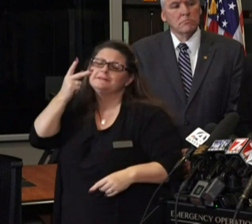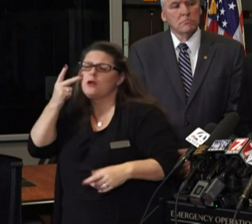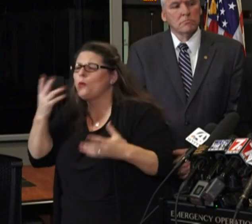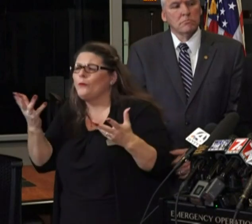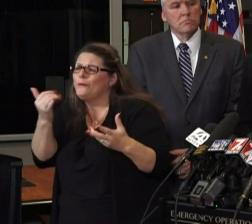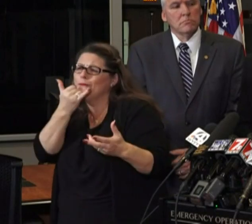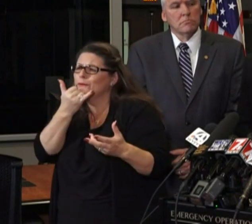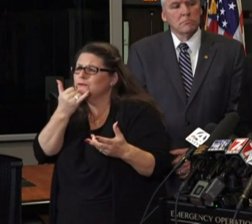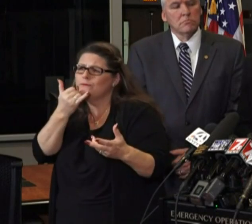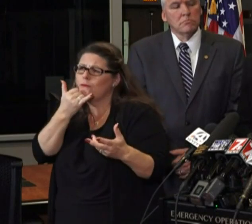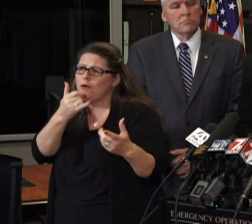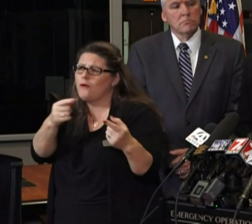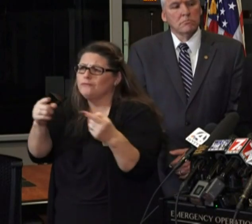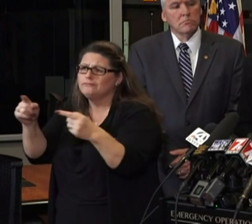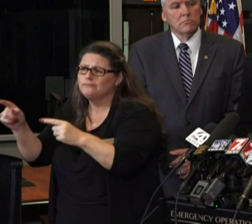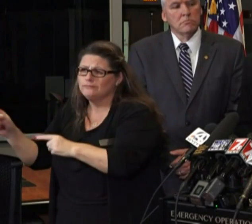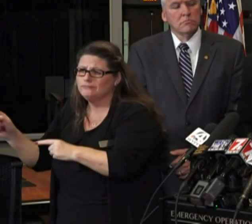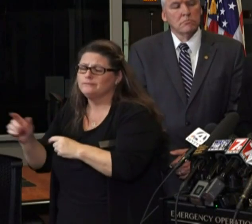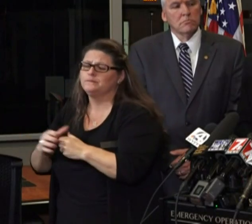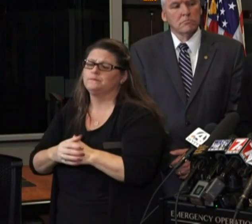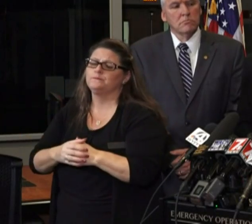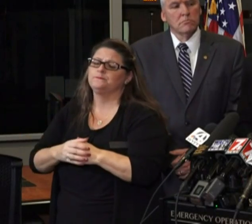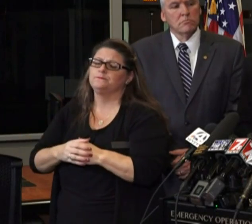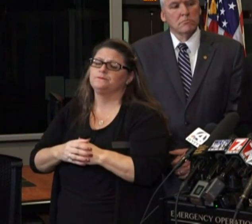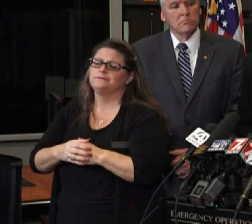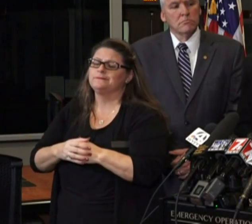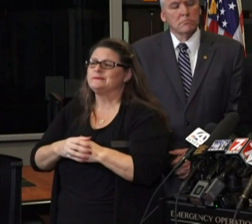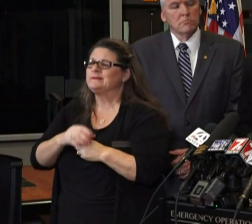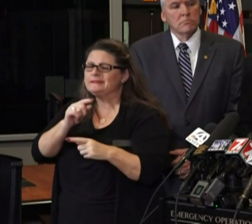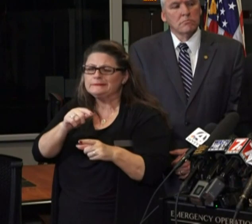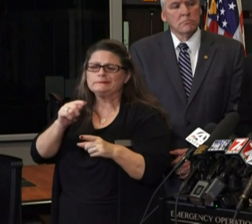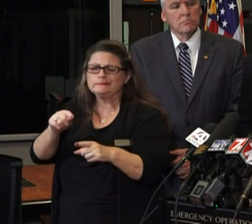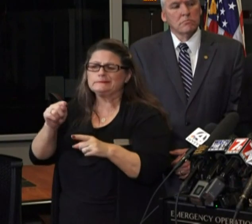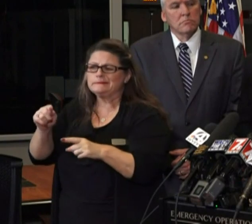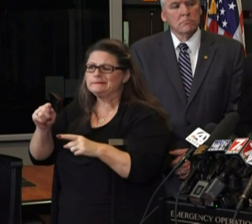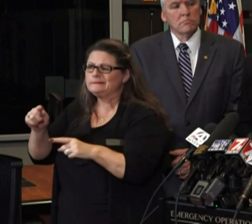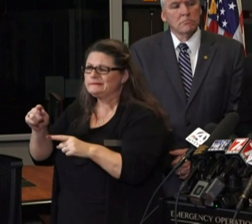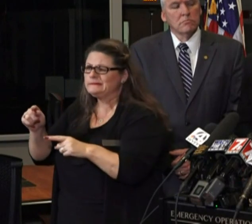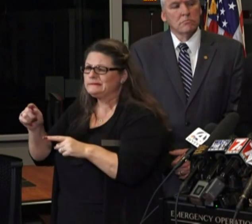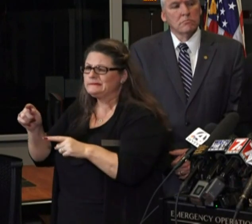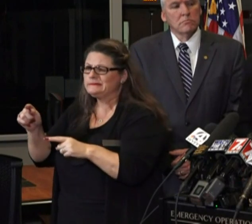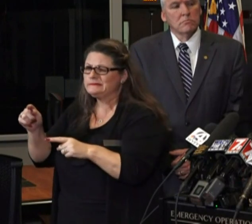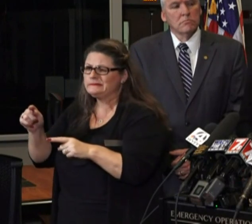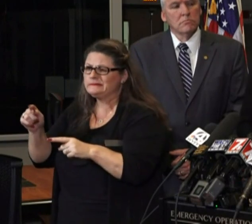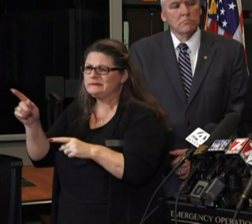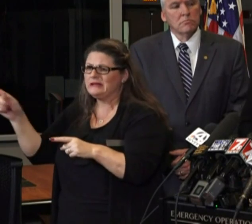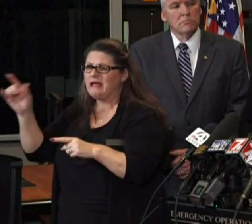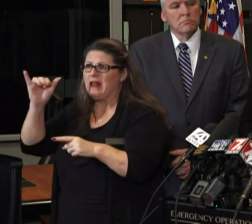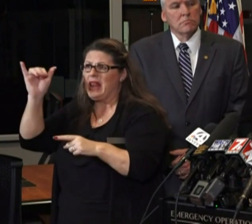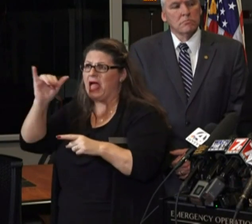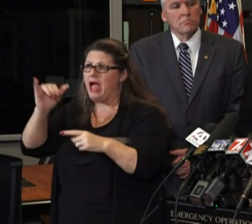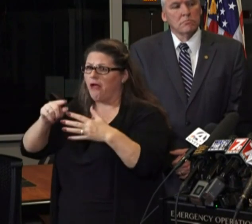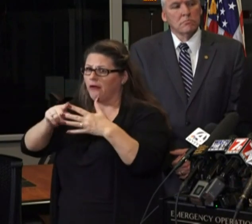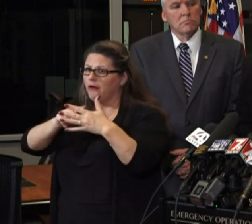potential causes until they decided that those had been ruled out, and then she was tested.